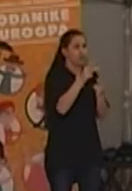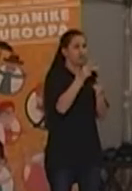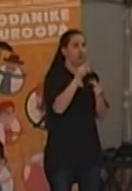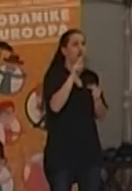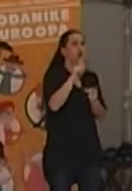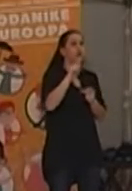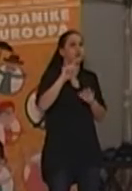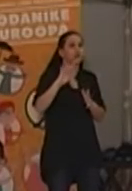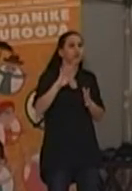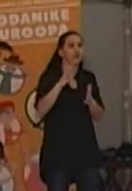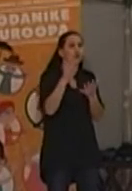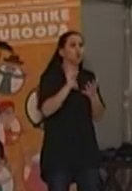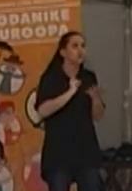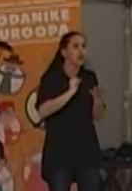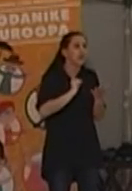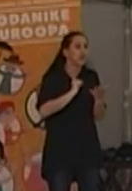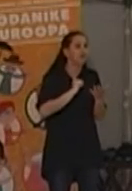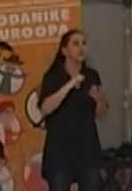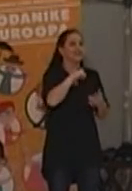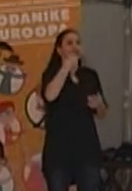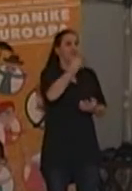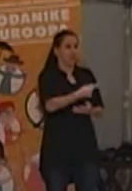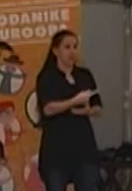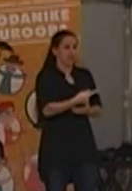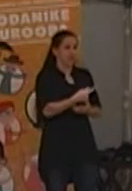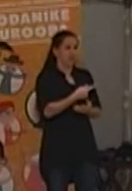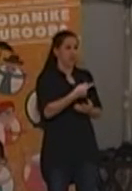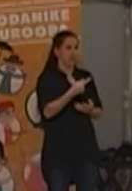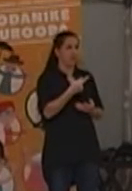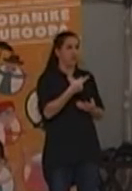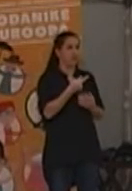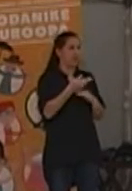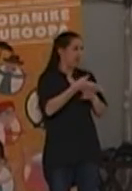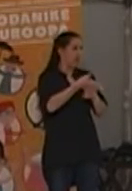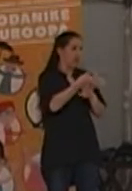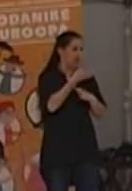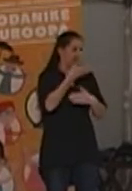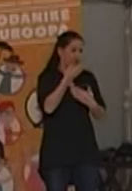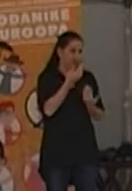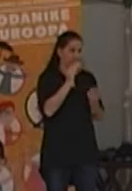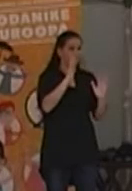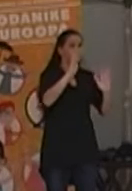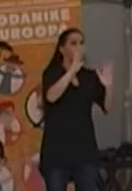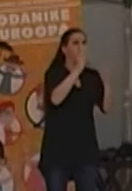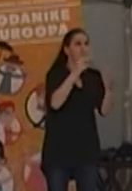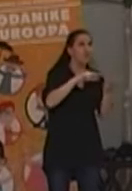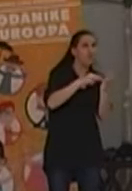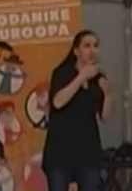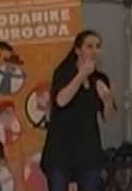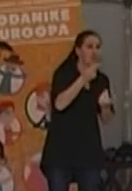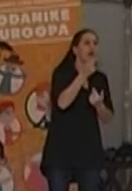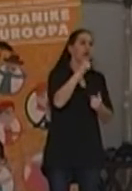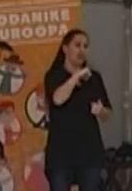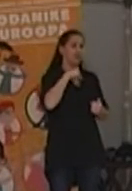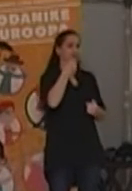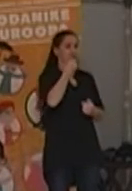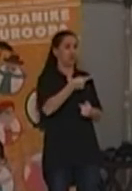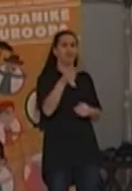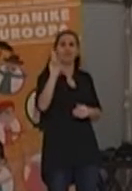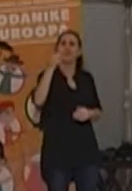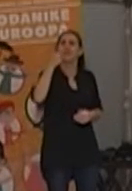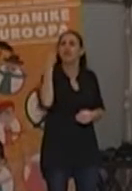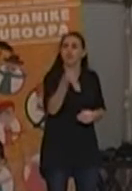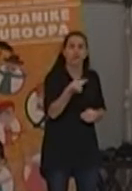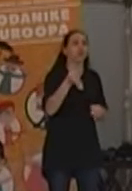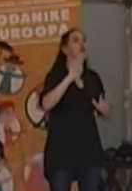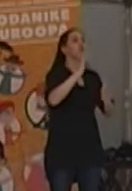of you saying it. It didn't have to happen, but it does, and it did so because somebody said it was going to do so. So